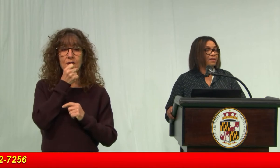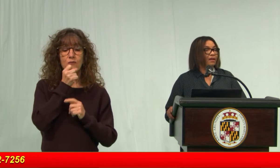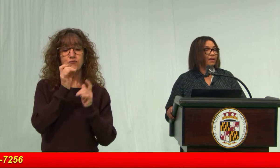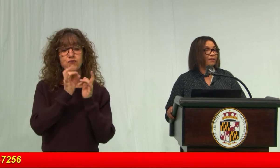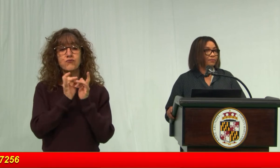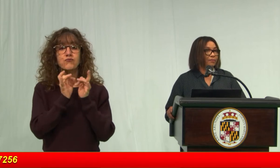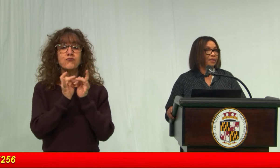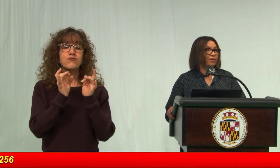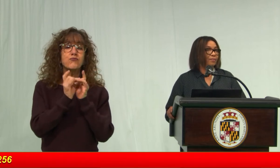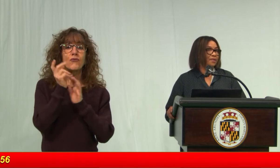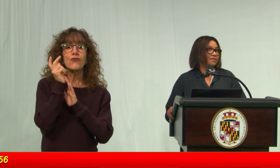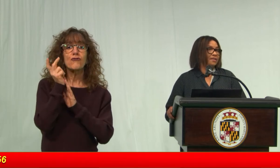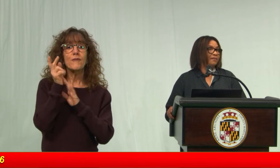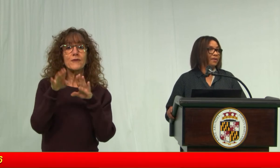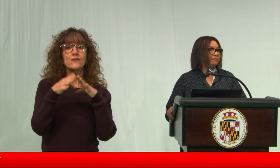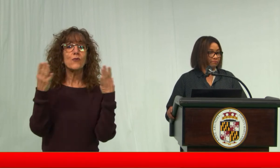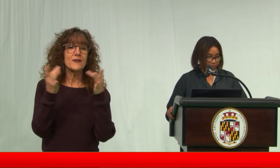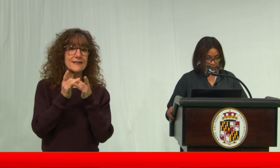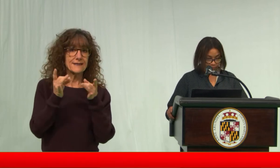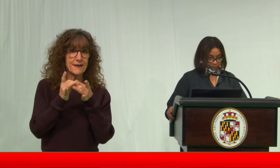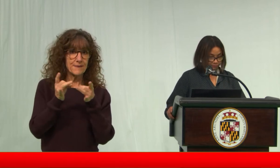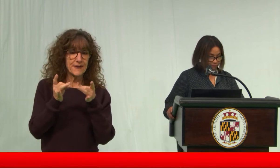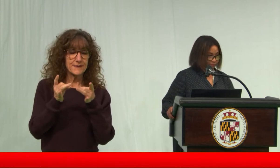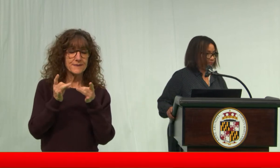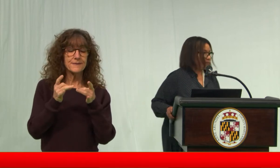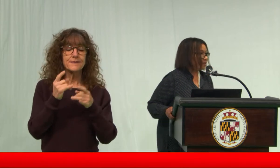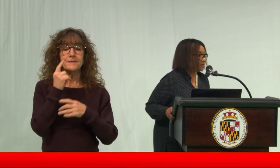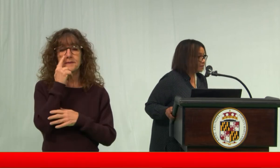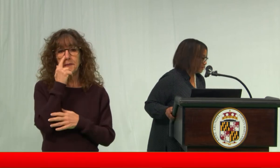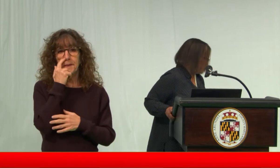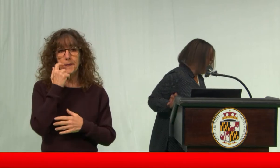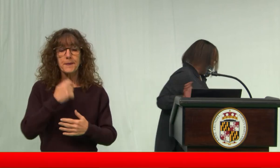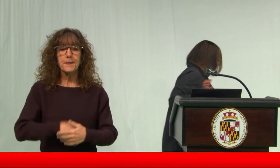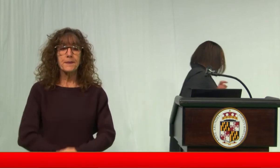giving us a 3-minute opening statement.